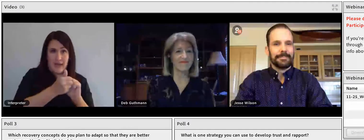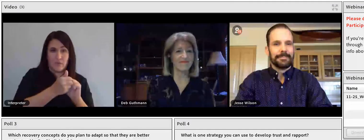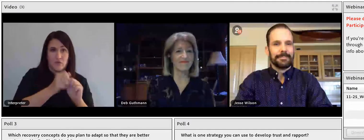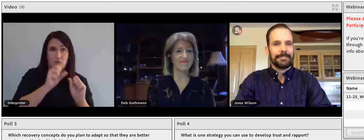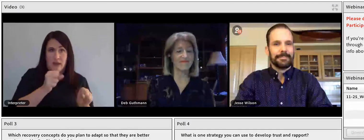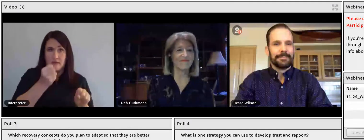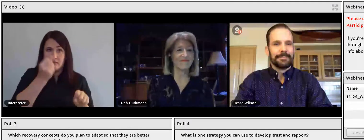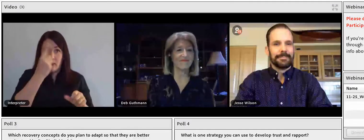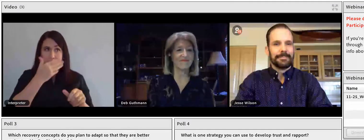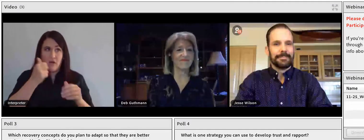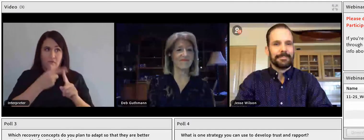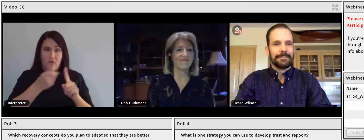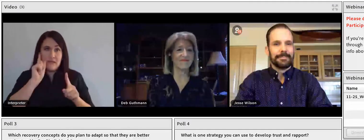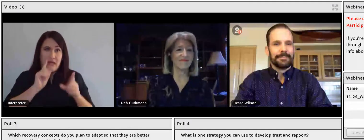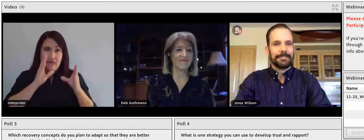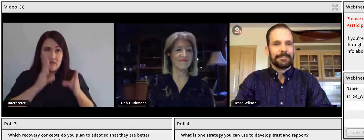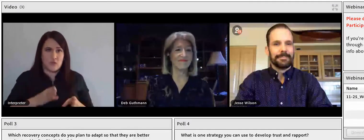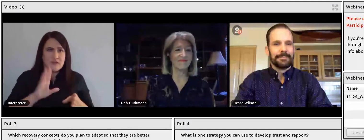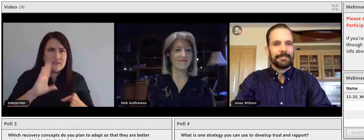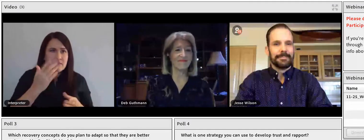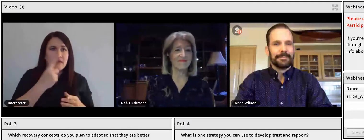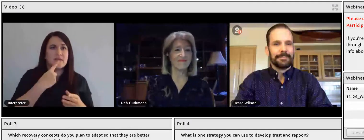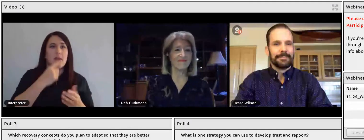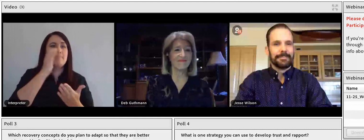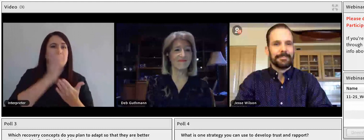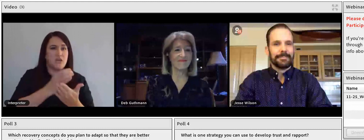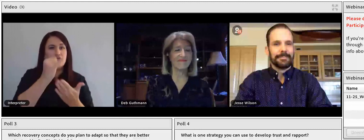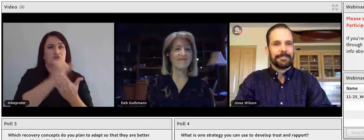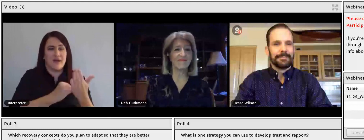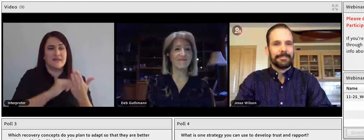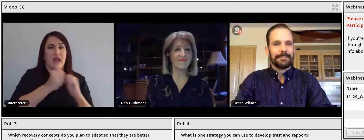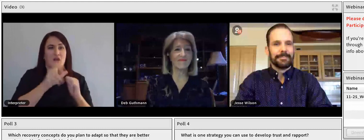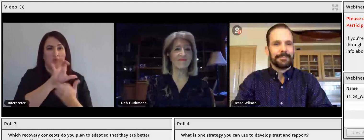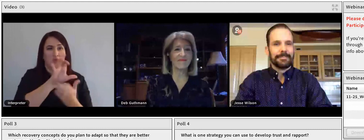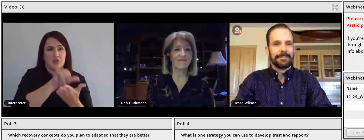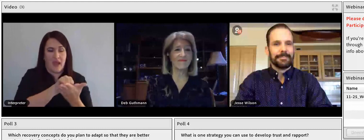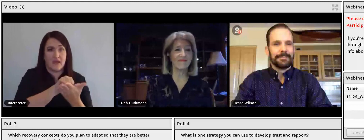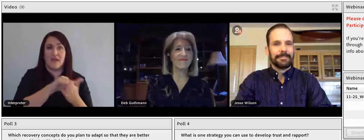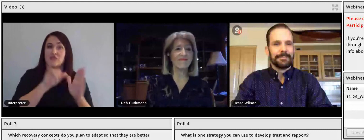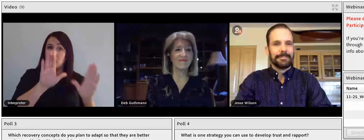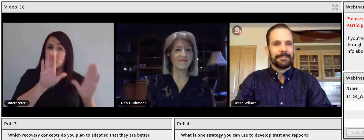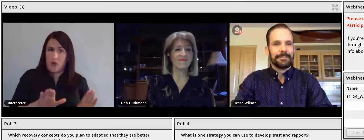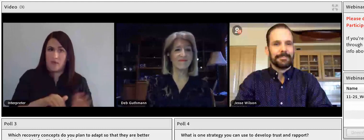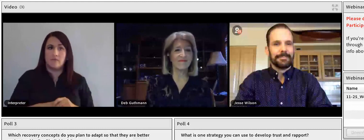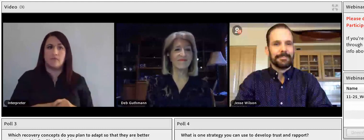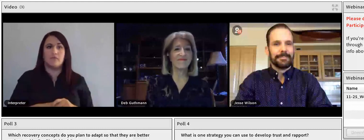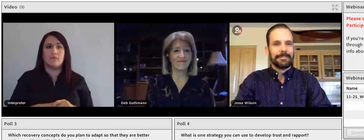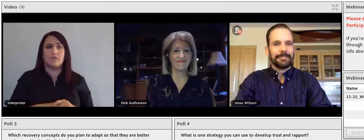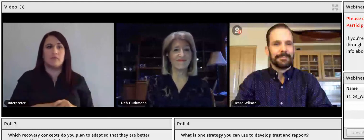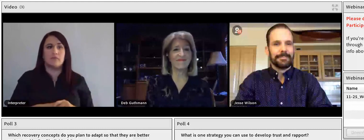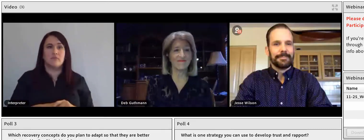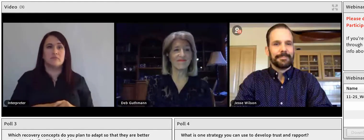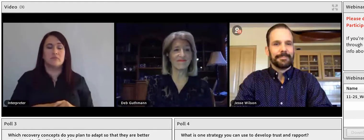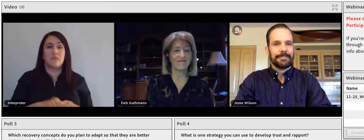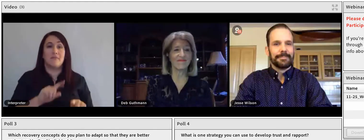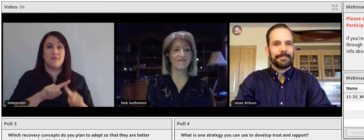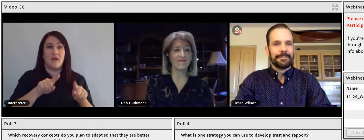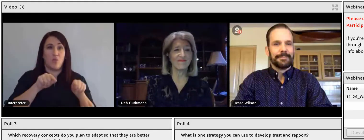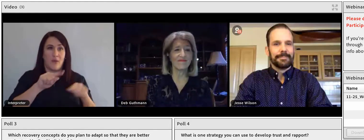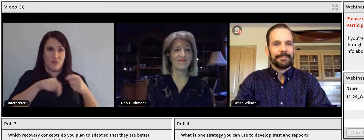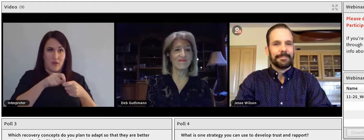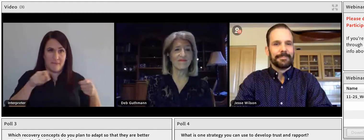individuals? And this looks like the response is pictures and drawings is how you're going to adapt it, which is great. But just a reminder as we